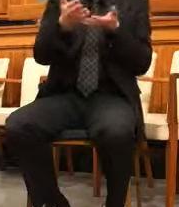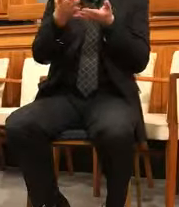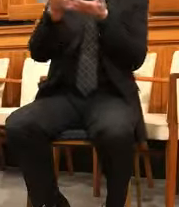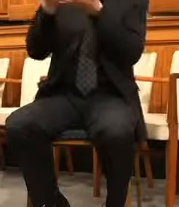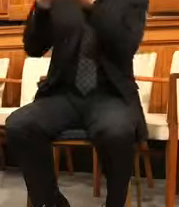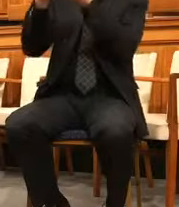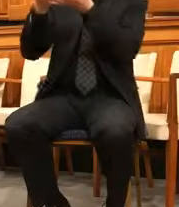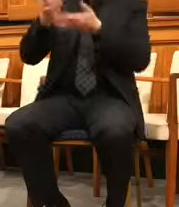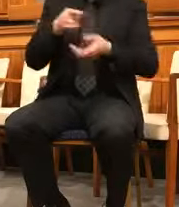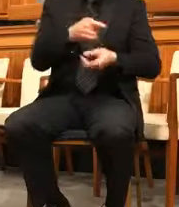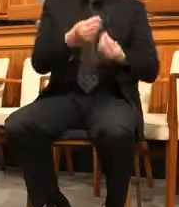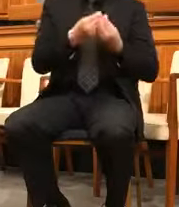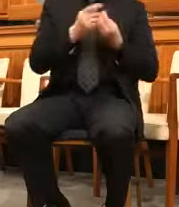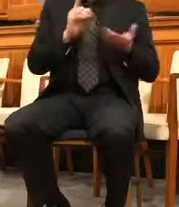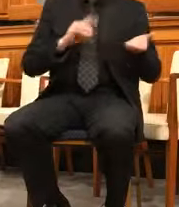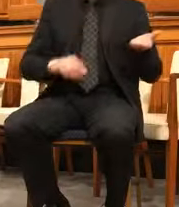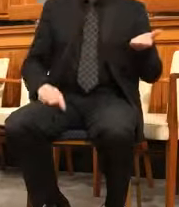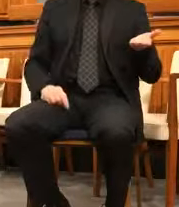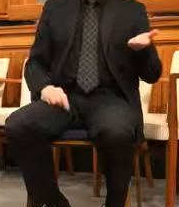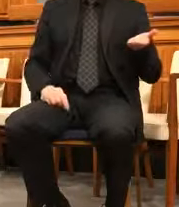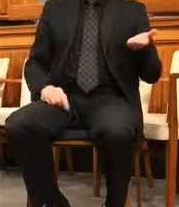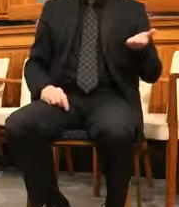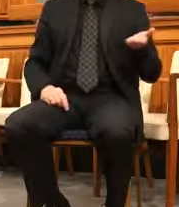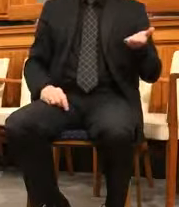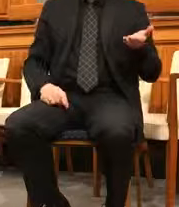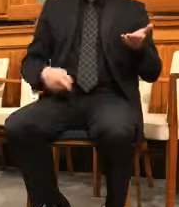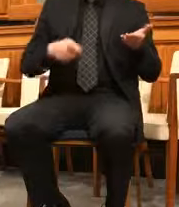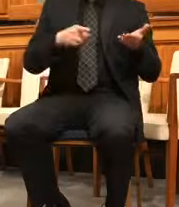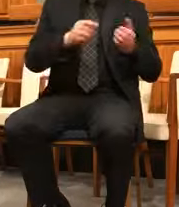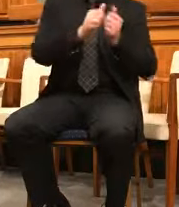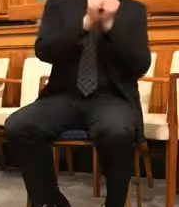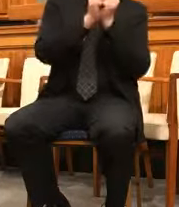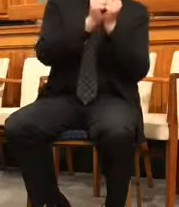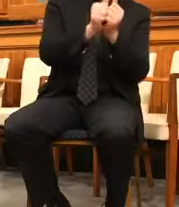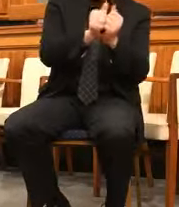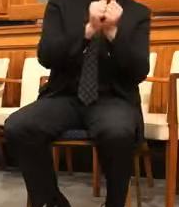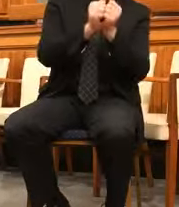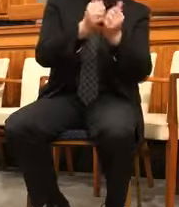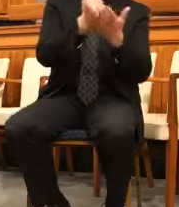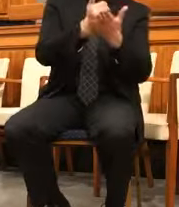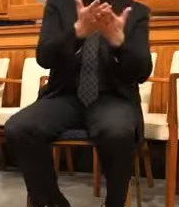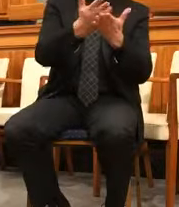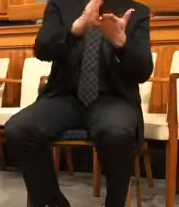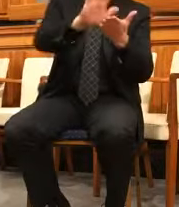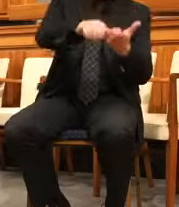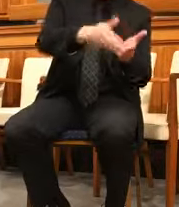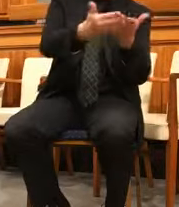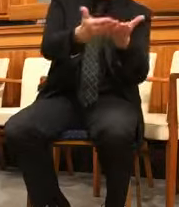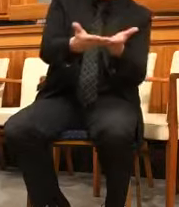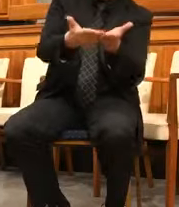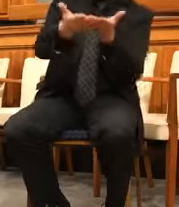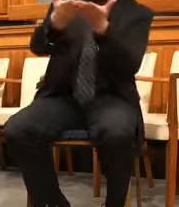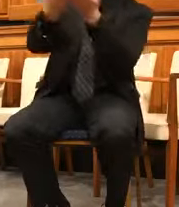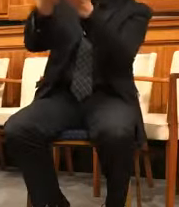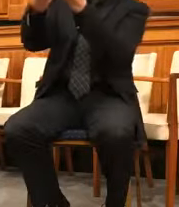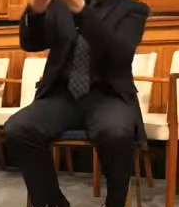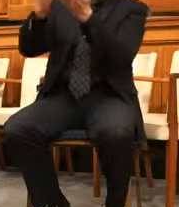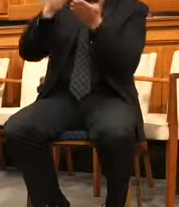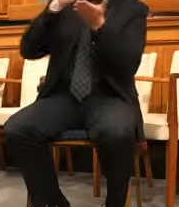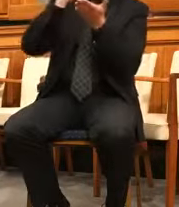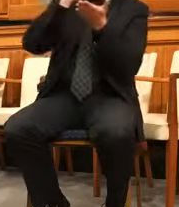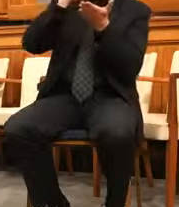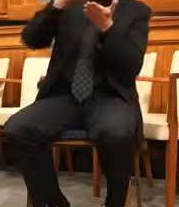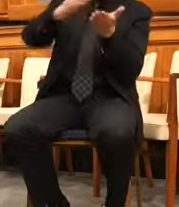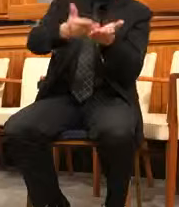have, to deserve the blessings of God for you. So the sacrifice, you see, was a lesson. It instructed